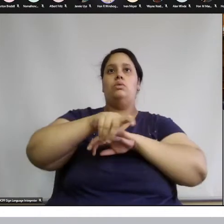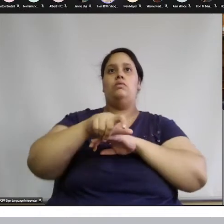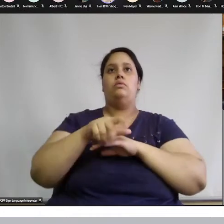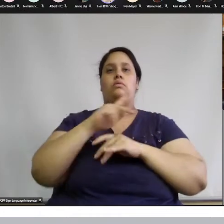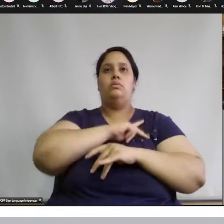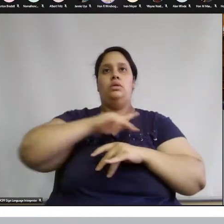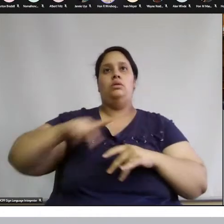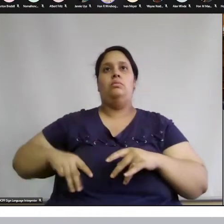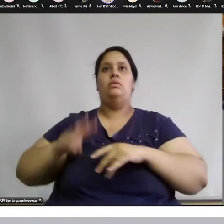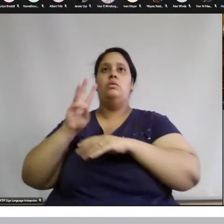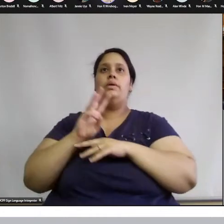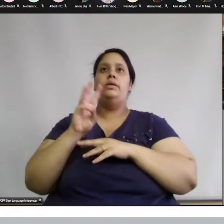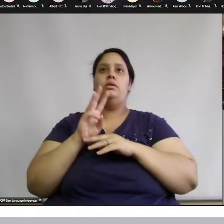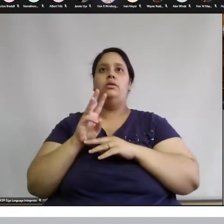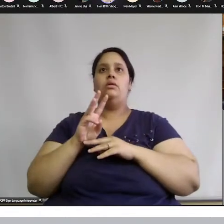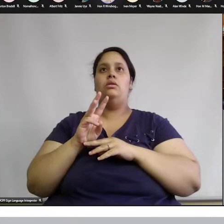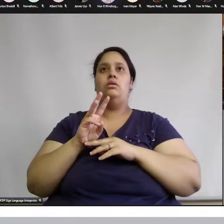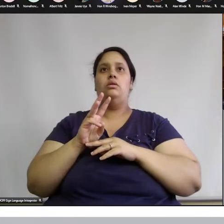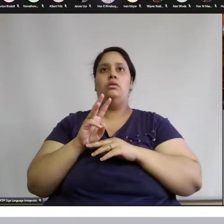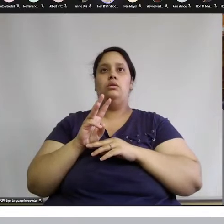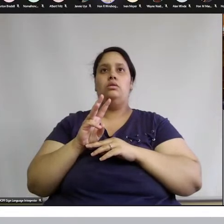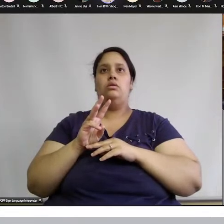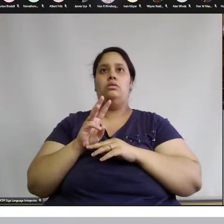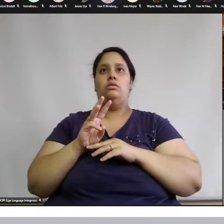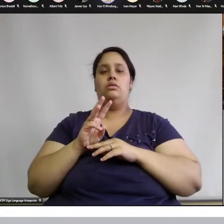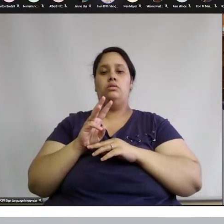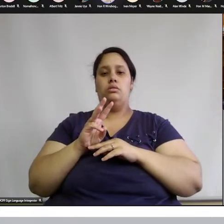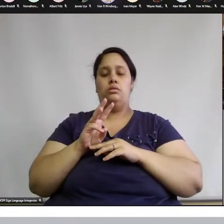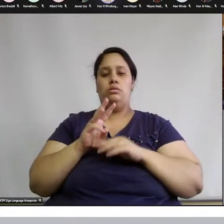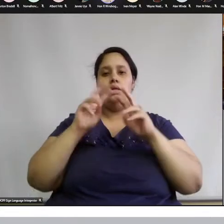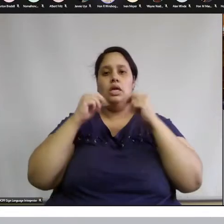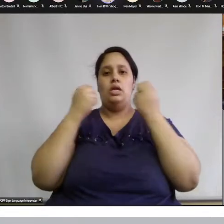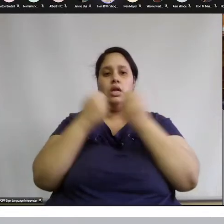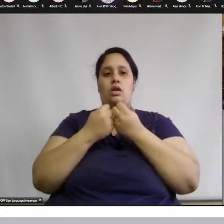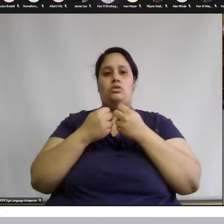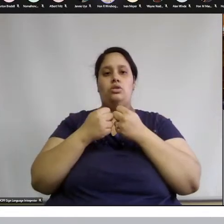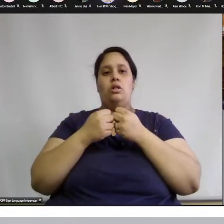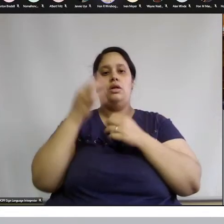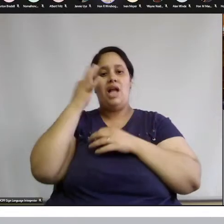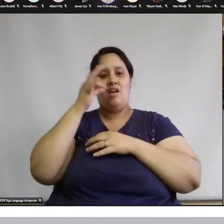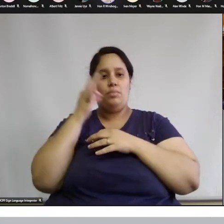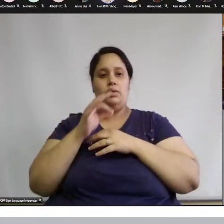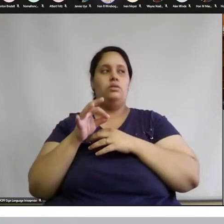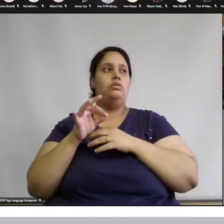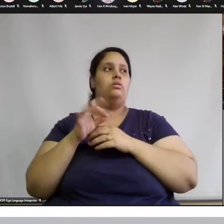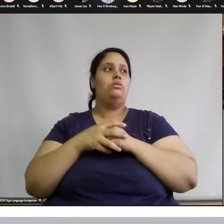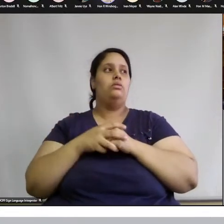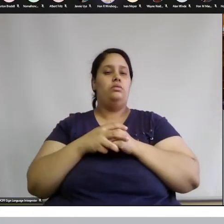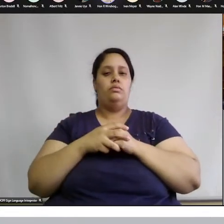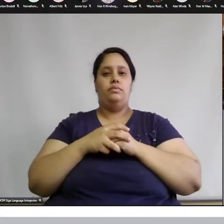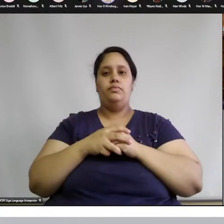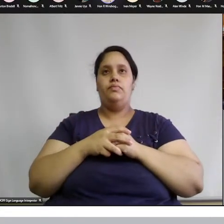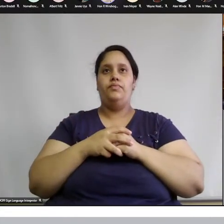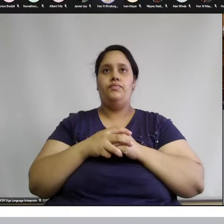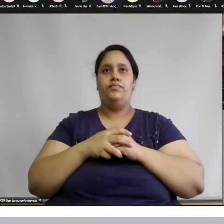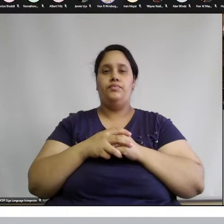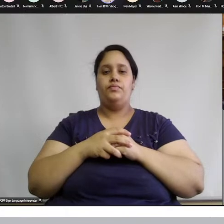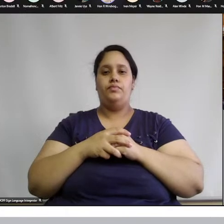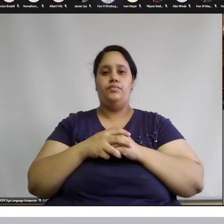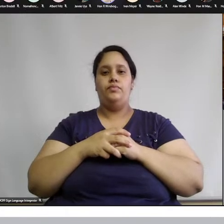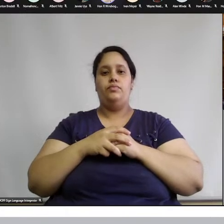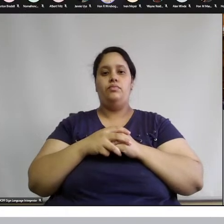Premier Windy, who doesn't want to credit national government, I want to remind him of the words by the great